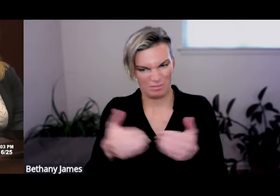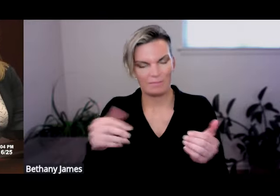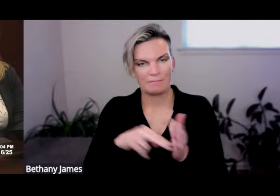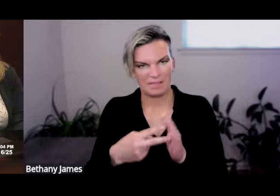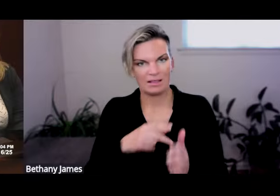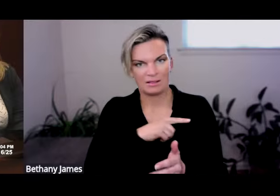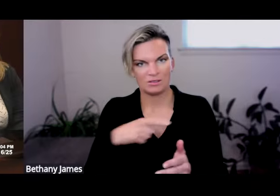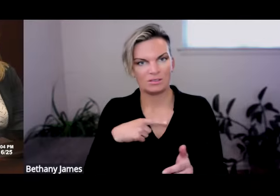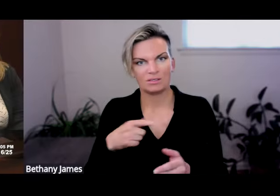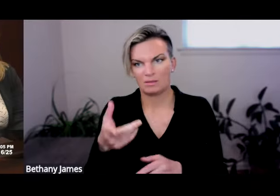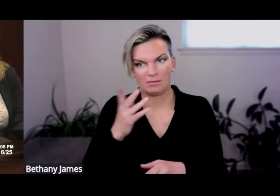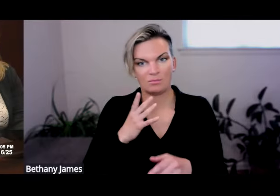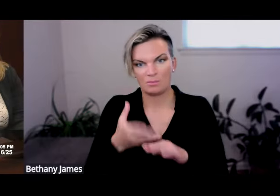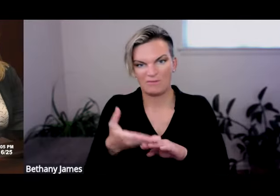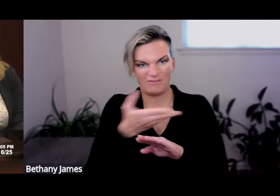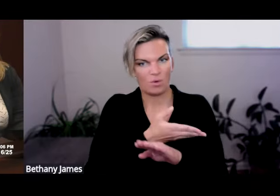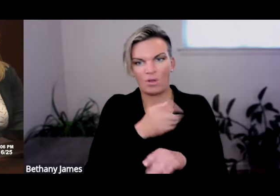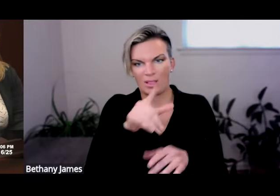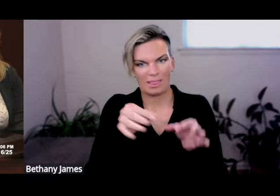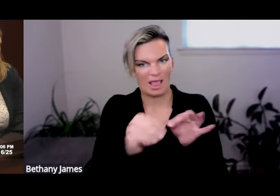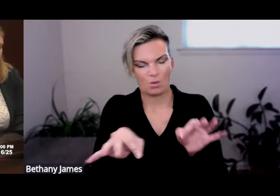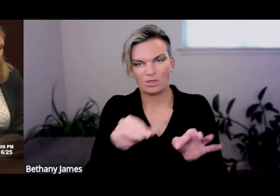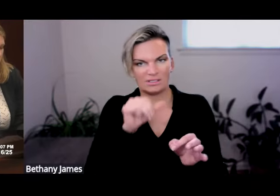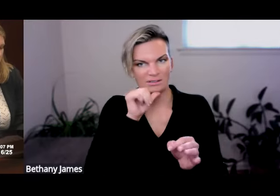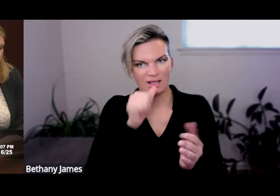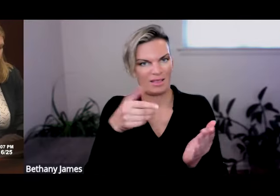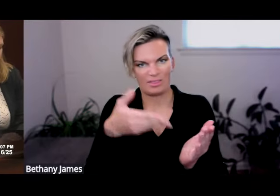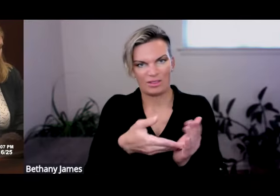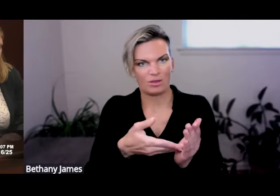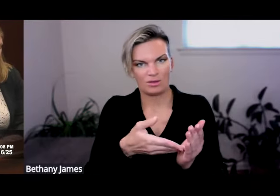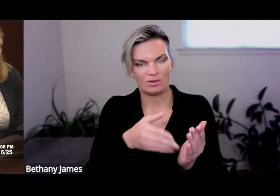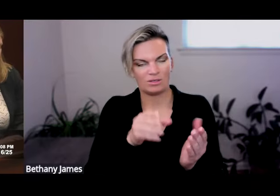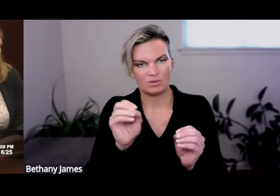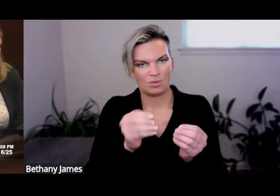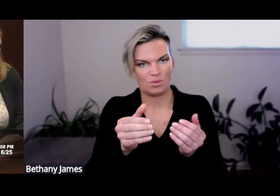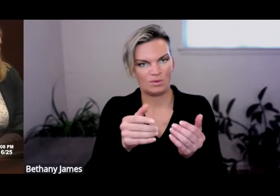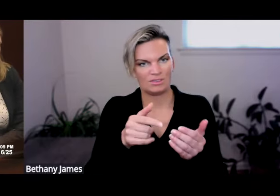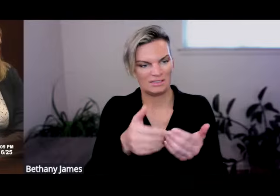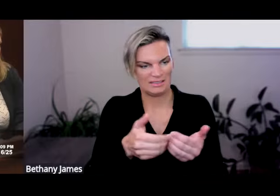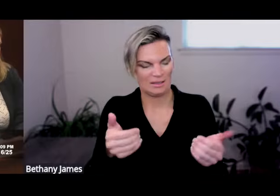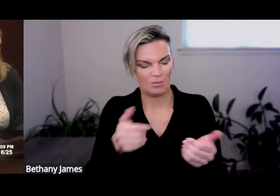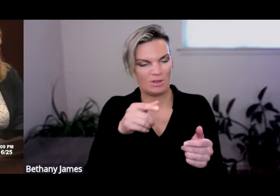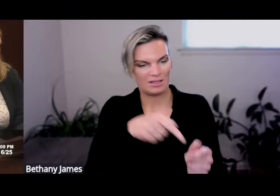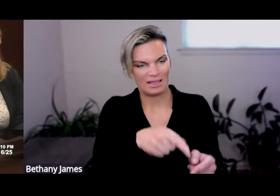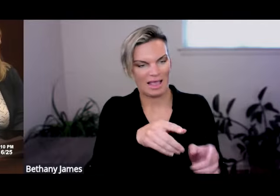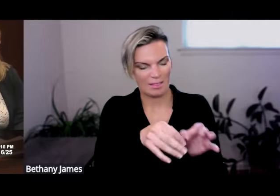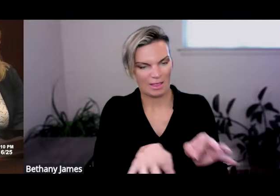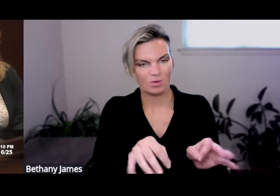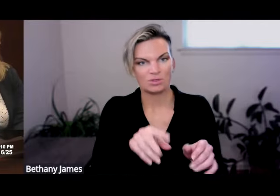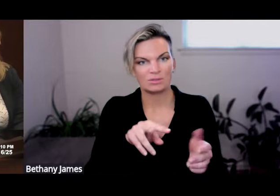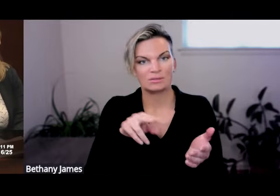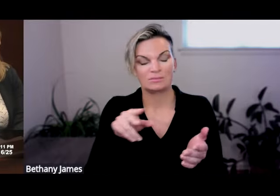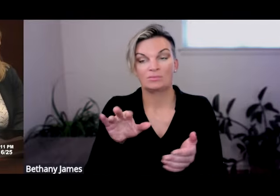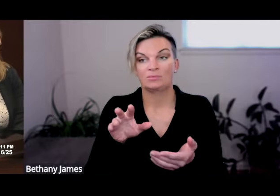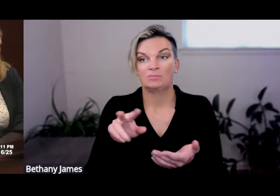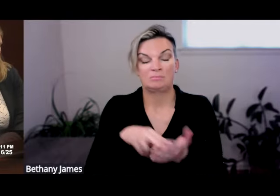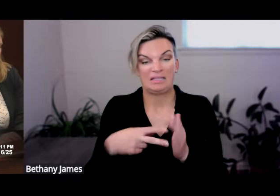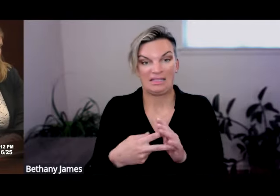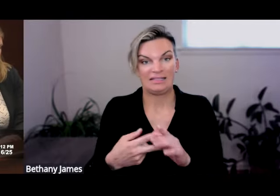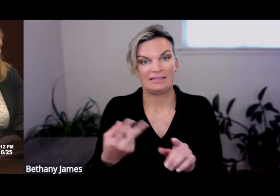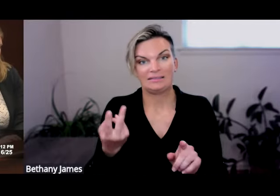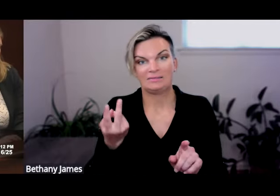There was no separate No, there was list. not. There was no separation like that language is present here. So that to me, I